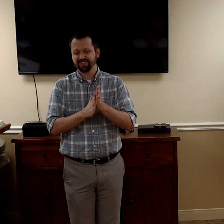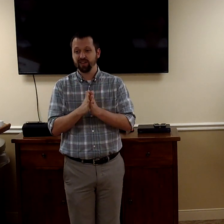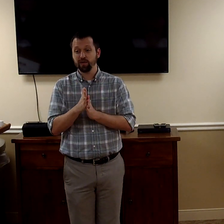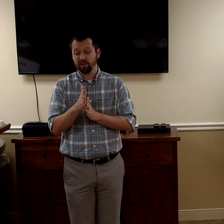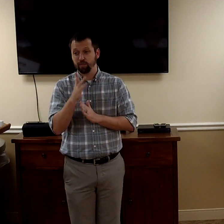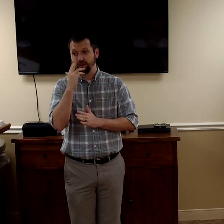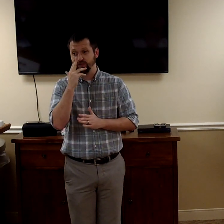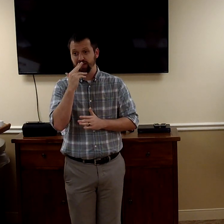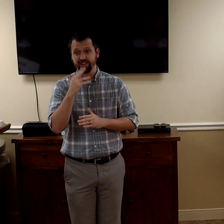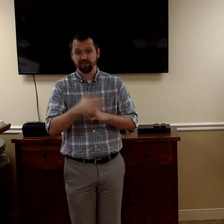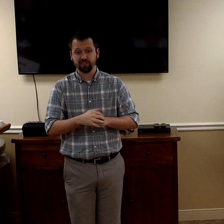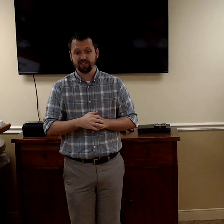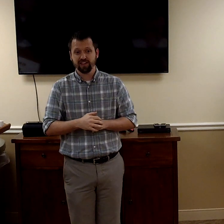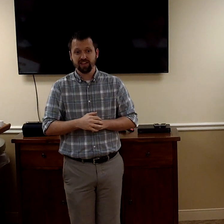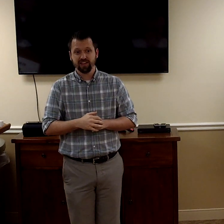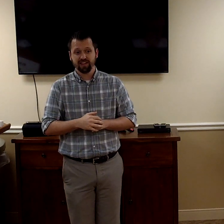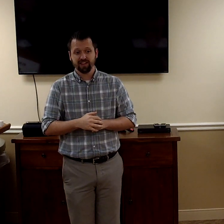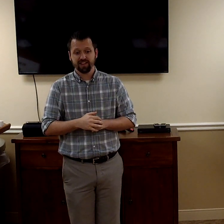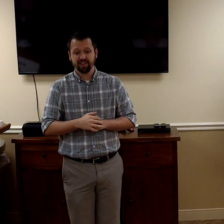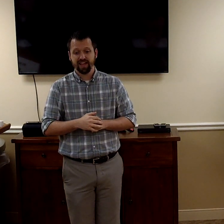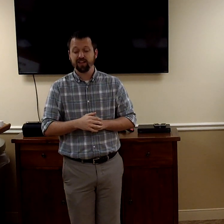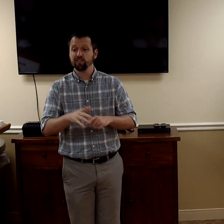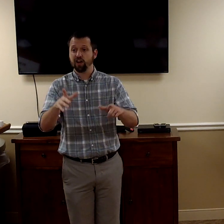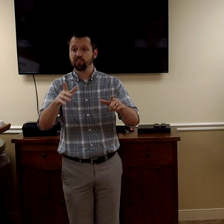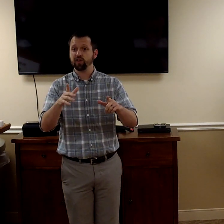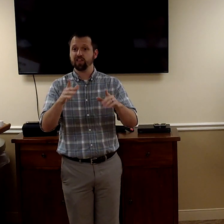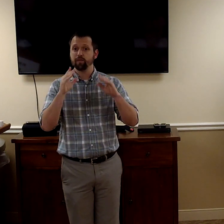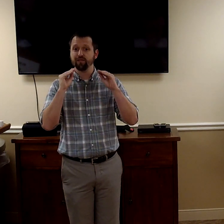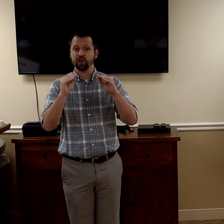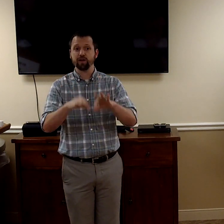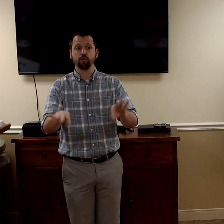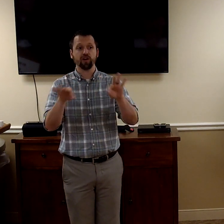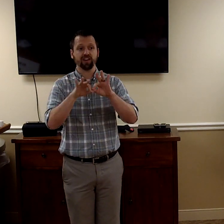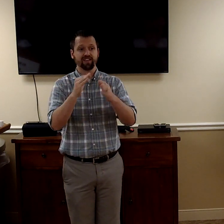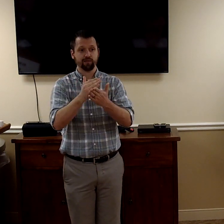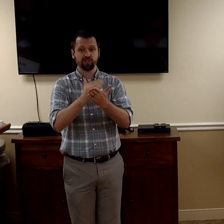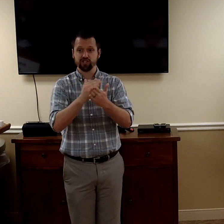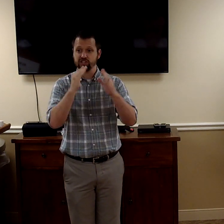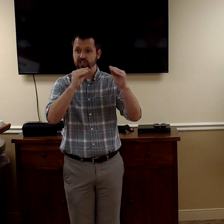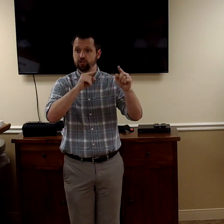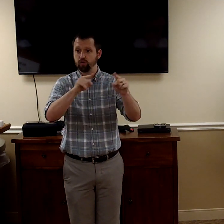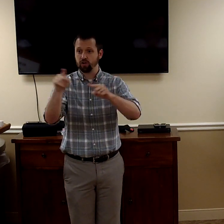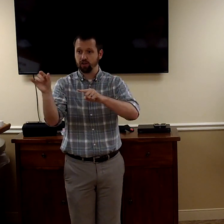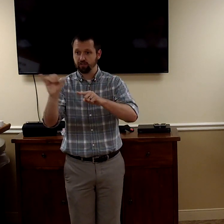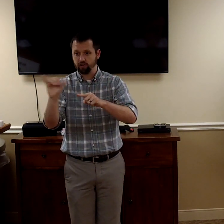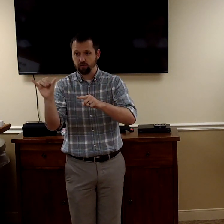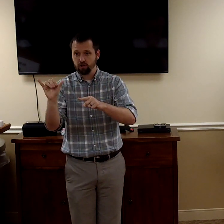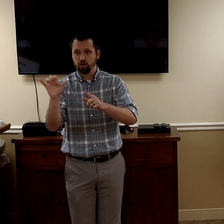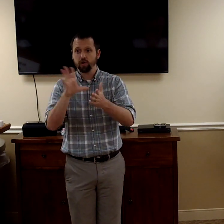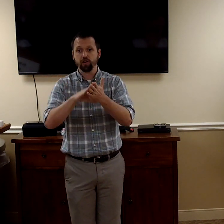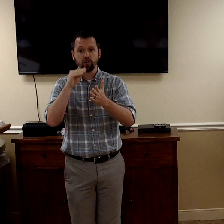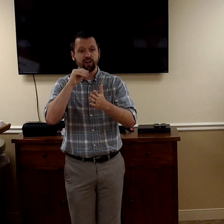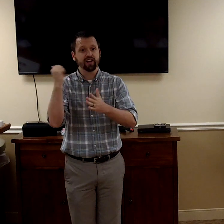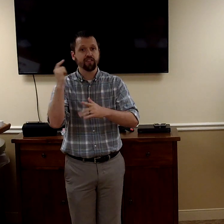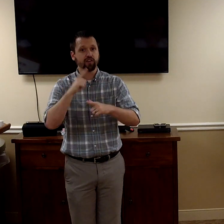it was pretty funny. He was awesome. He taught me a very important lesson, which I should teach you all also. When you're learning another